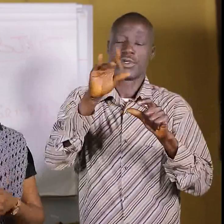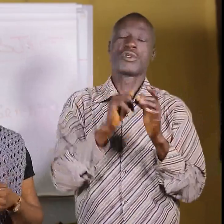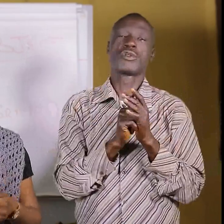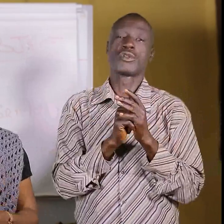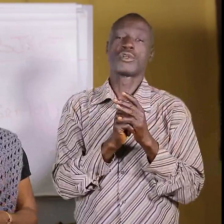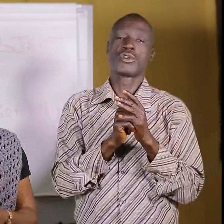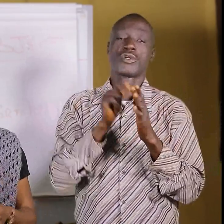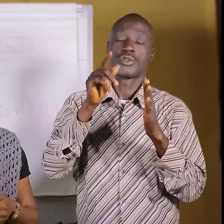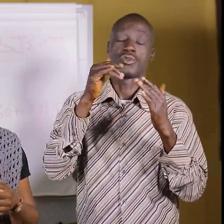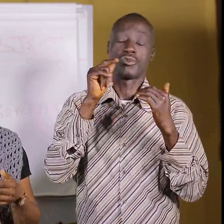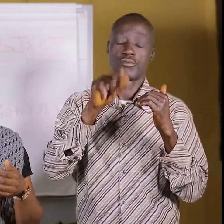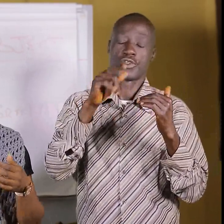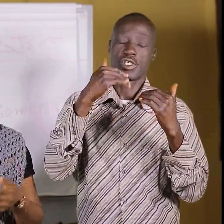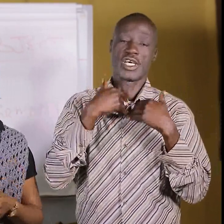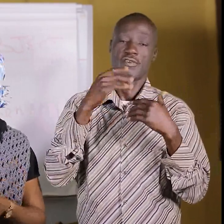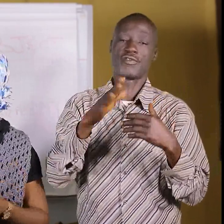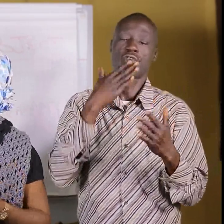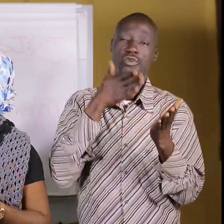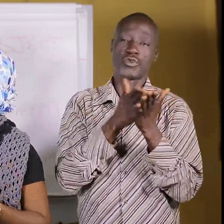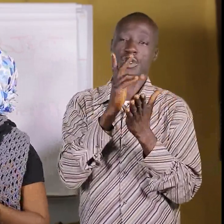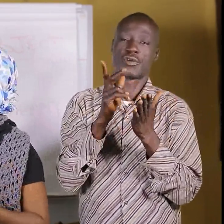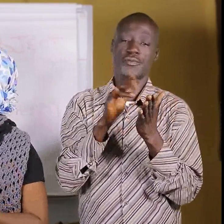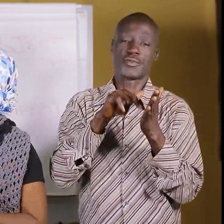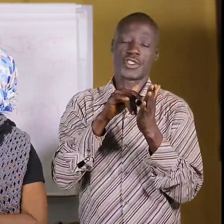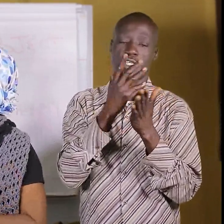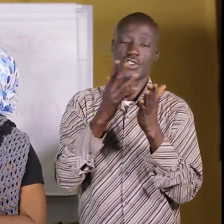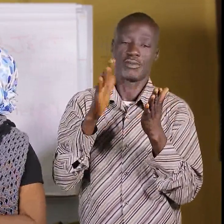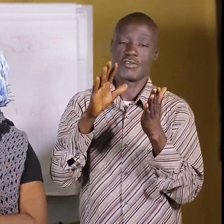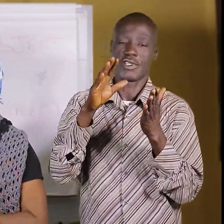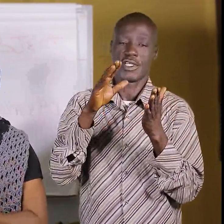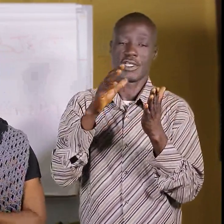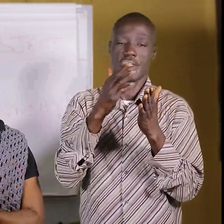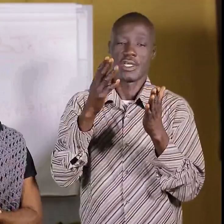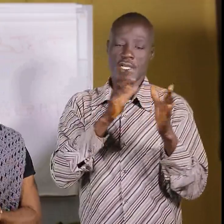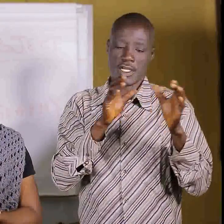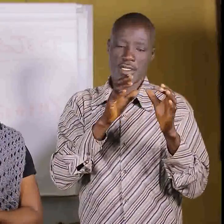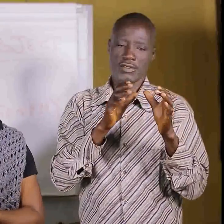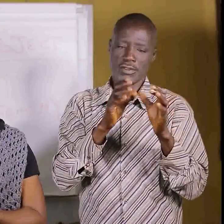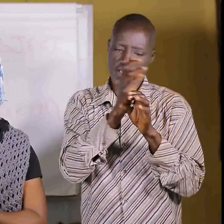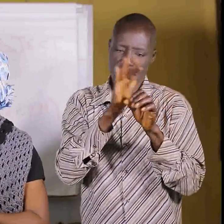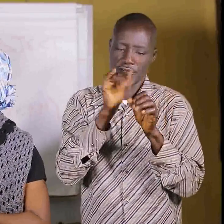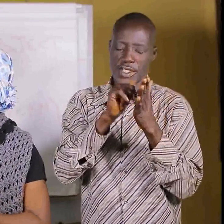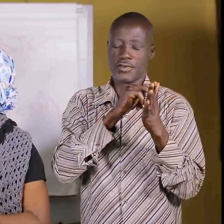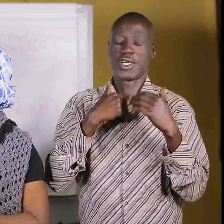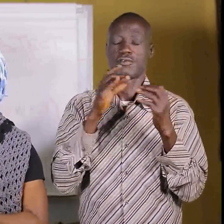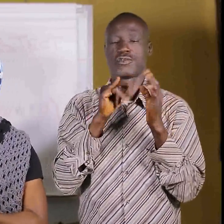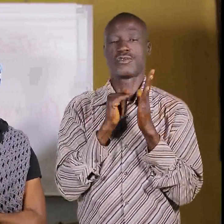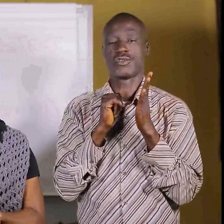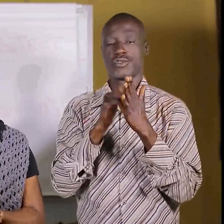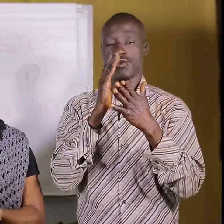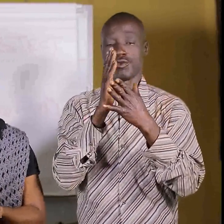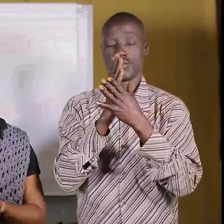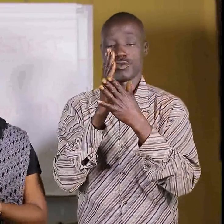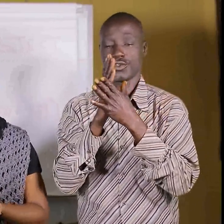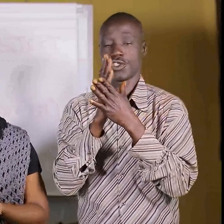pre-measurements are properly checked. These are the measures that we use to check the error of